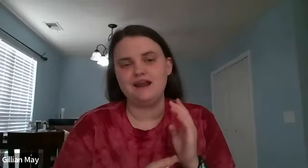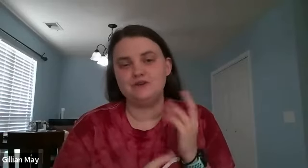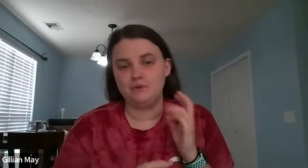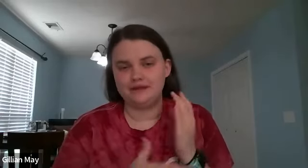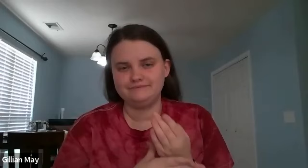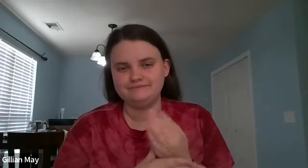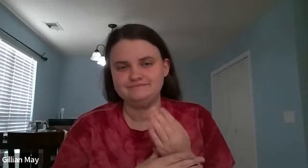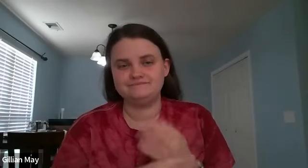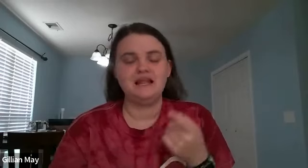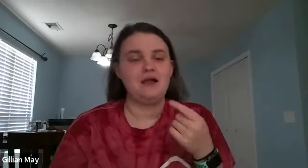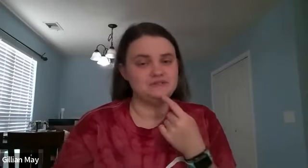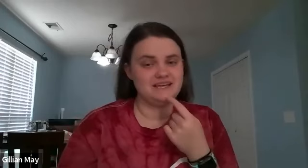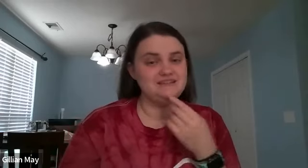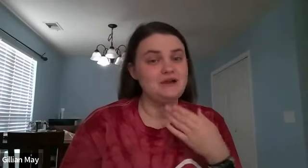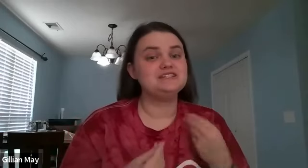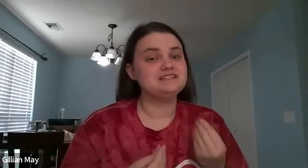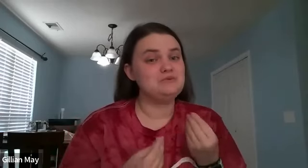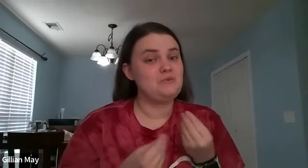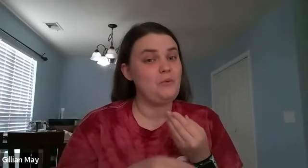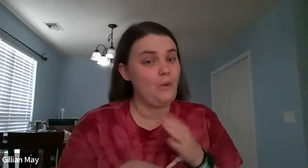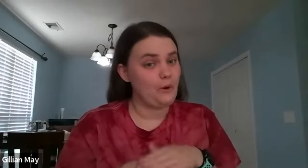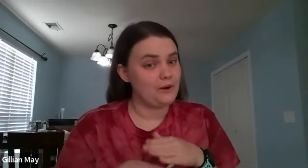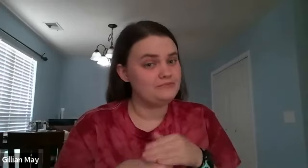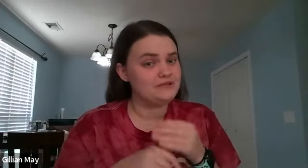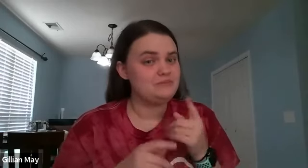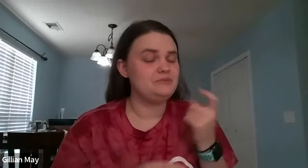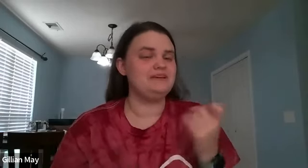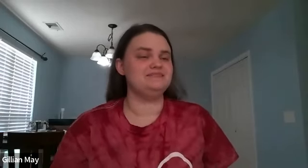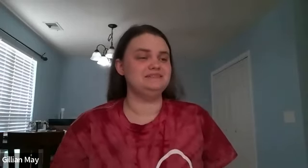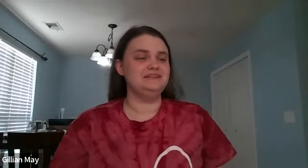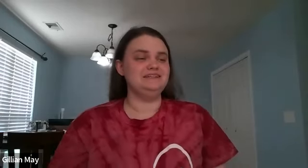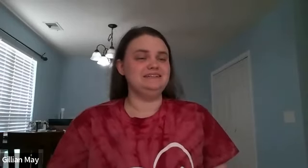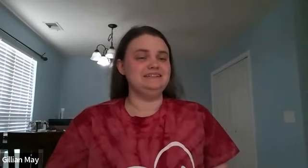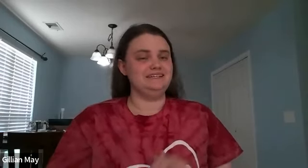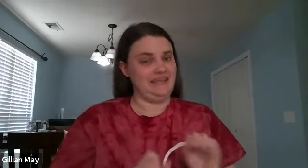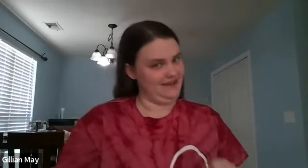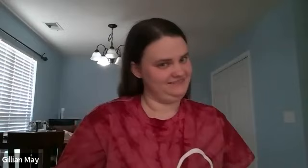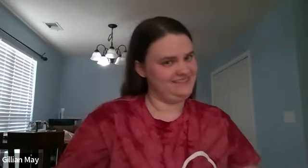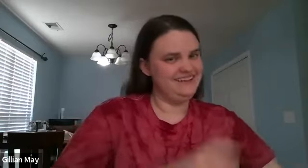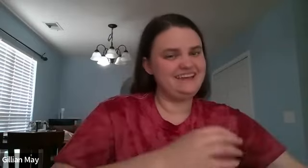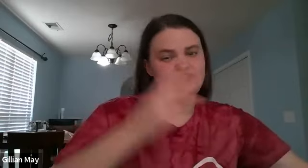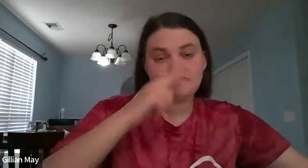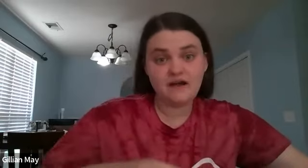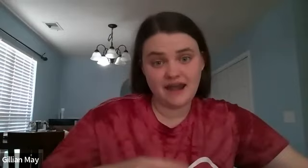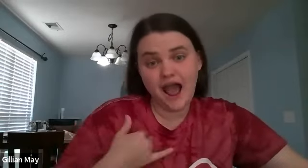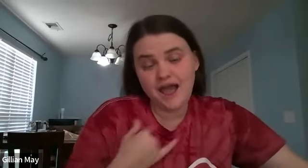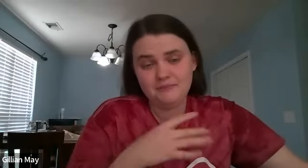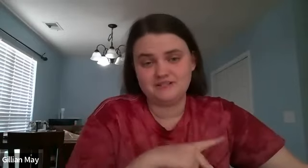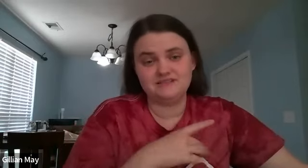of annoying, I will say. So I just like to warn people because Yeah, they're fun. I personally